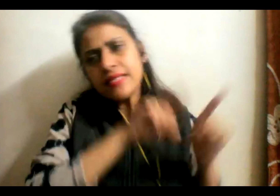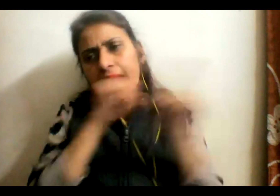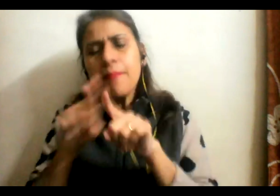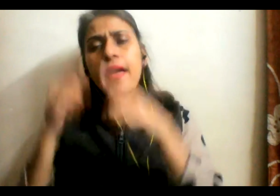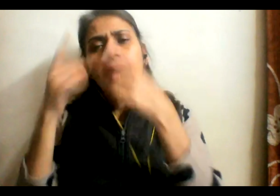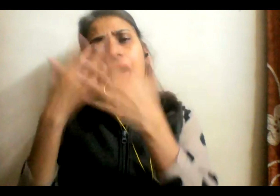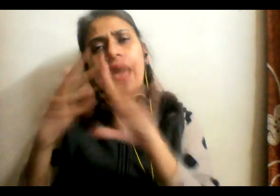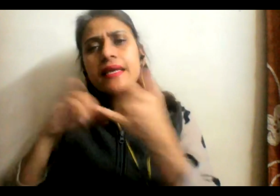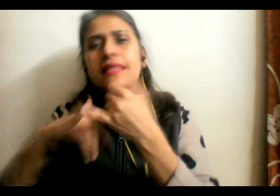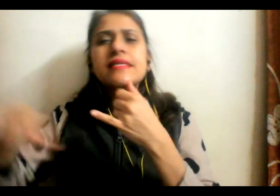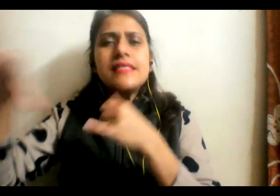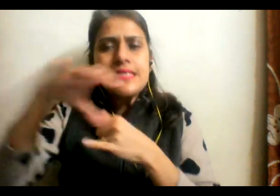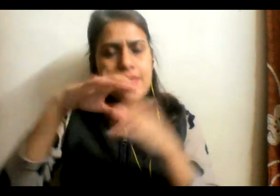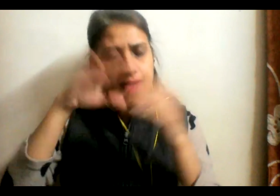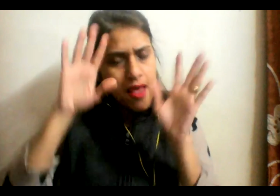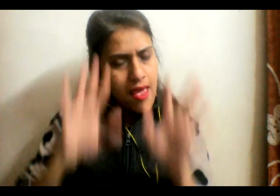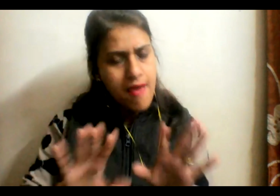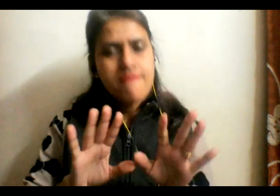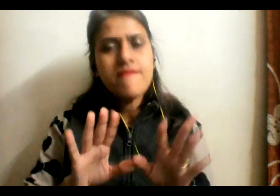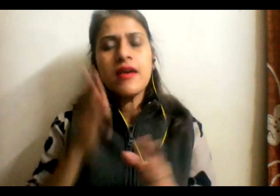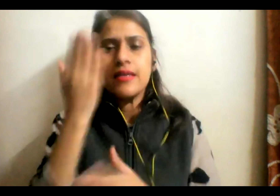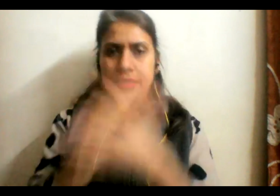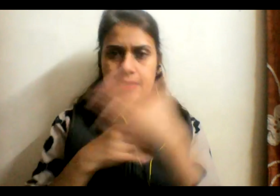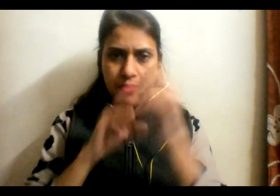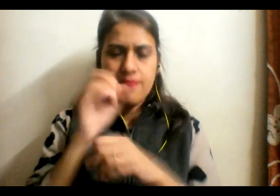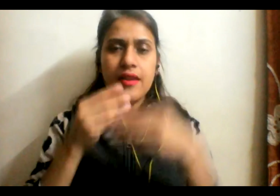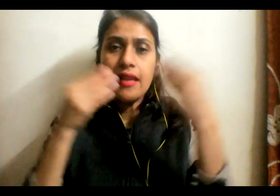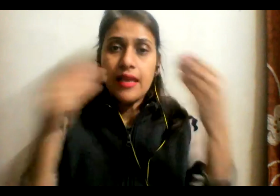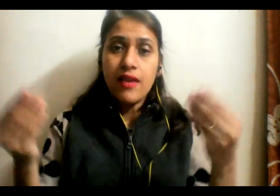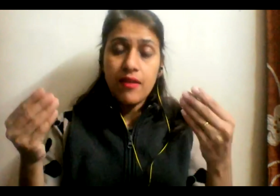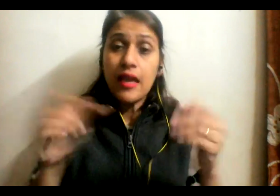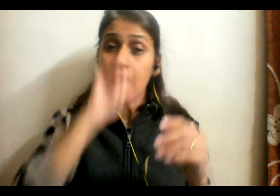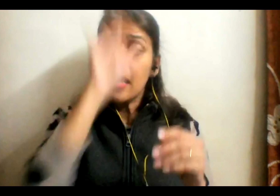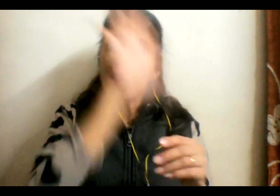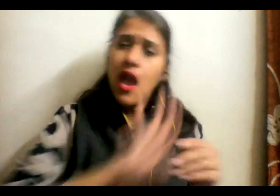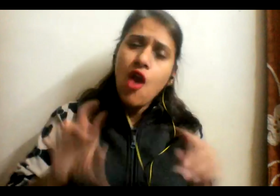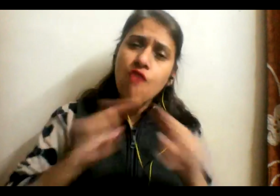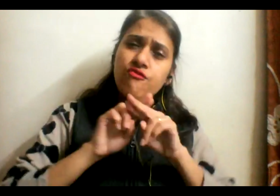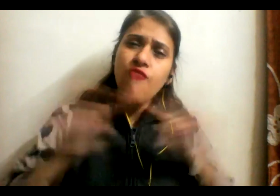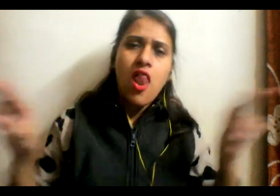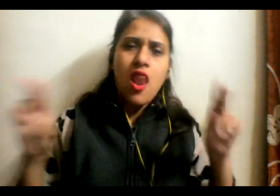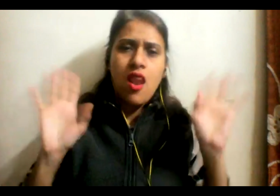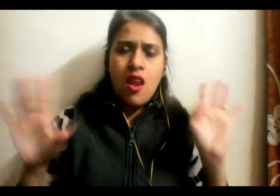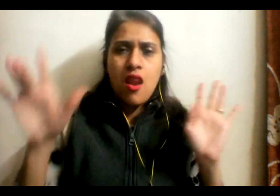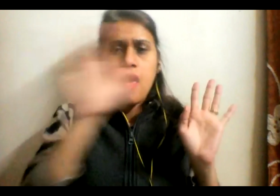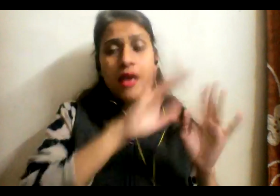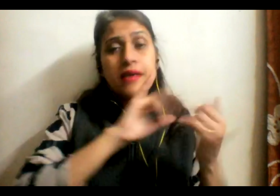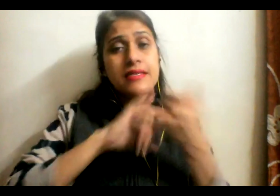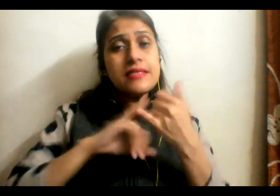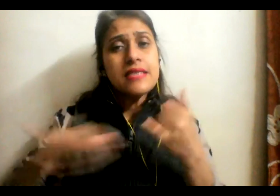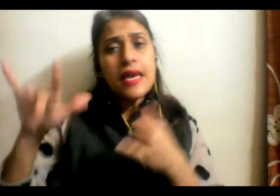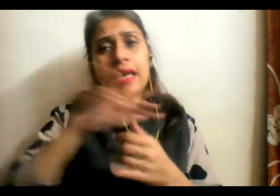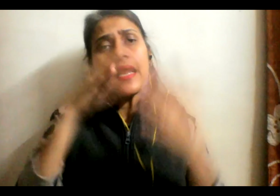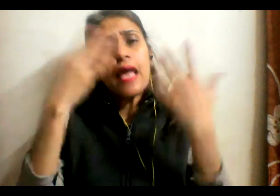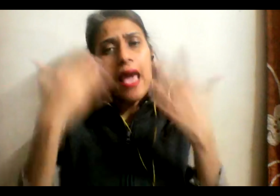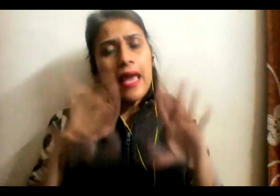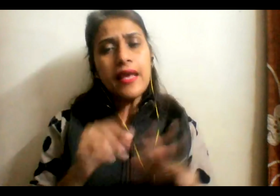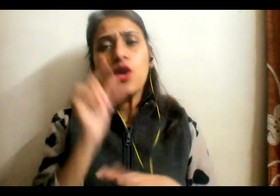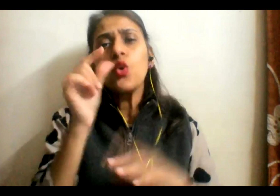act, they will get the disability certificate across India in any of the state, in any of the union